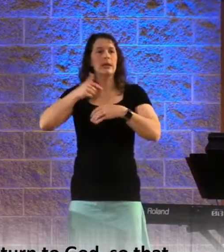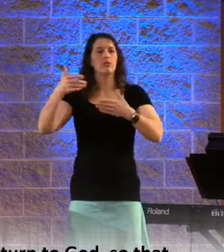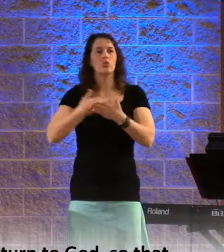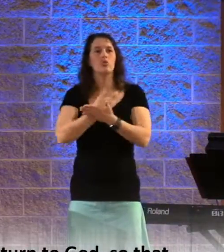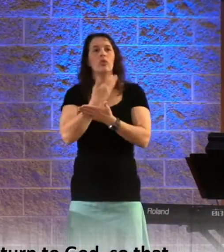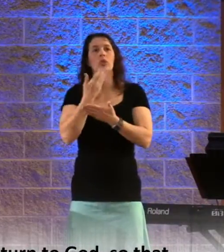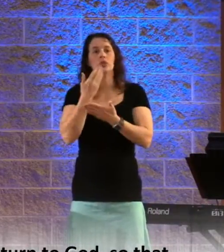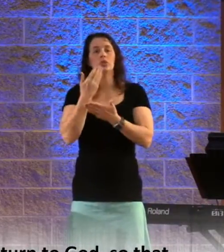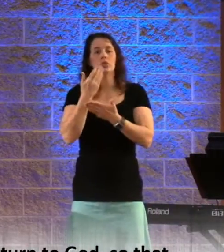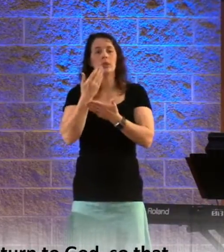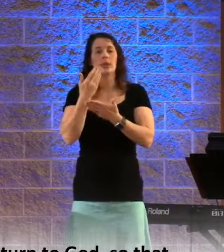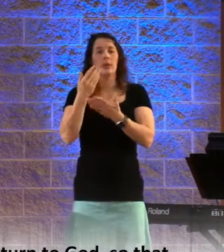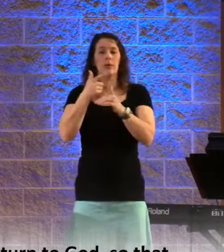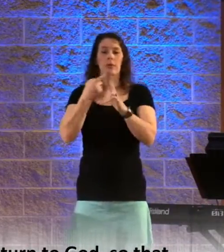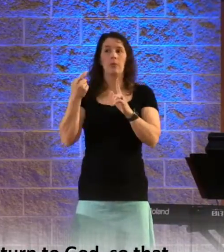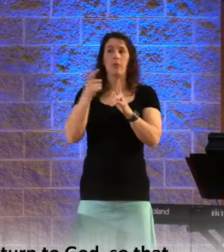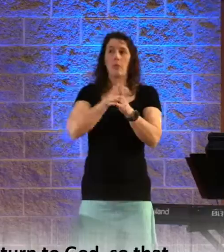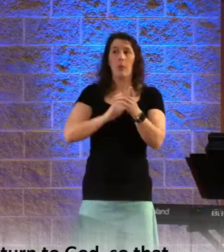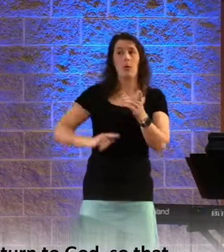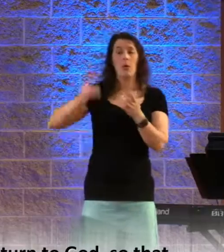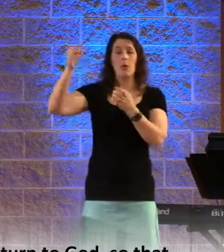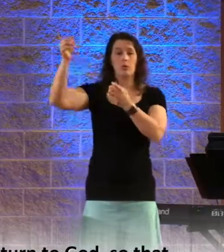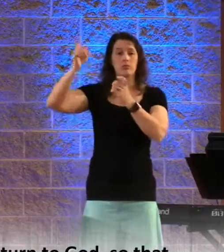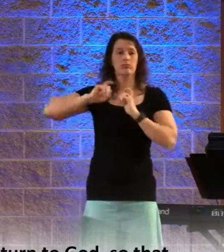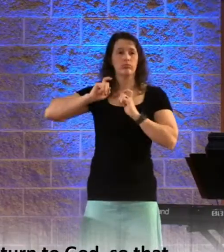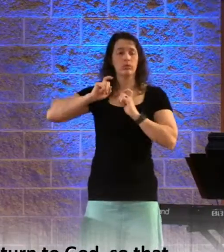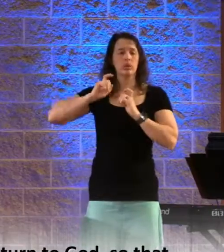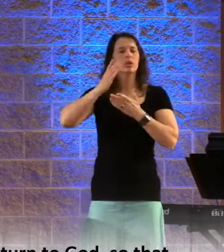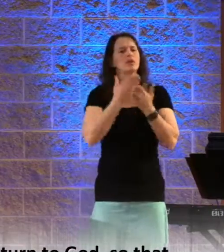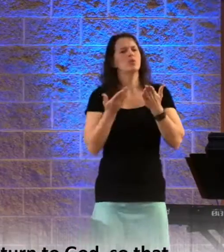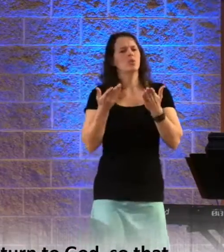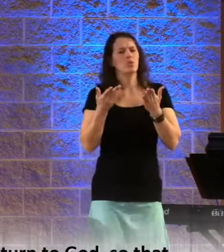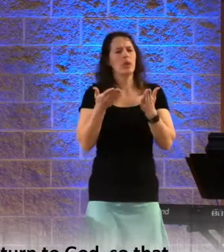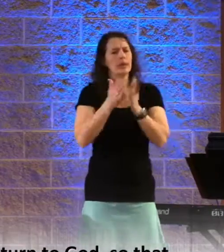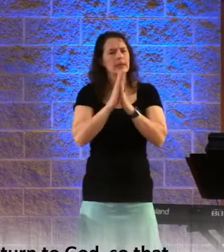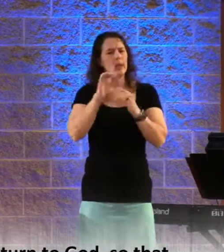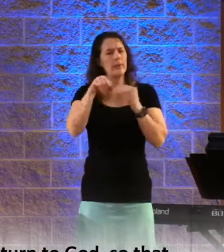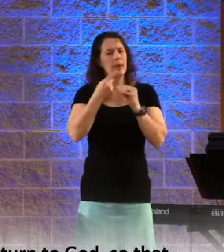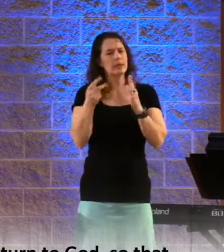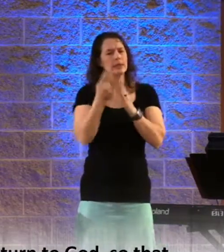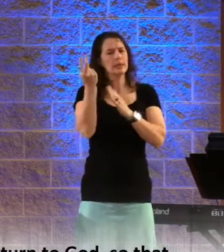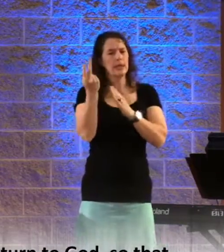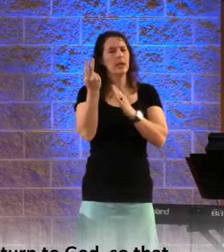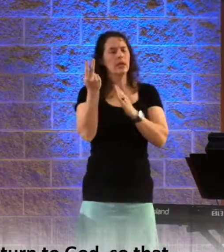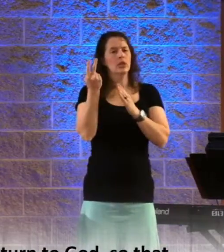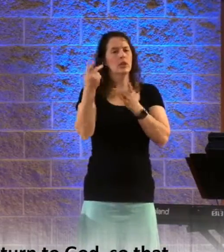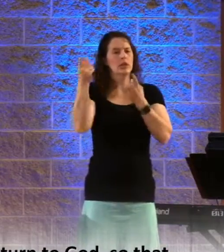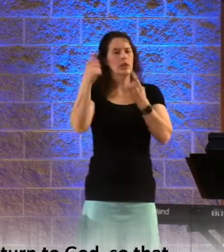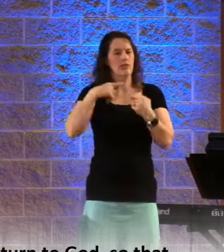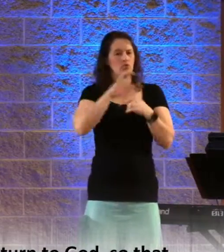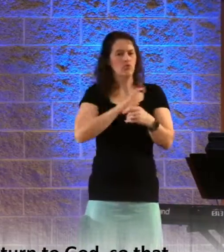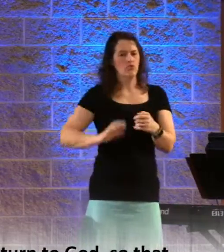from the Lord. Some of you are asking about the second coming of Christ. How come Jesus hasn't come back in the last